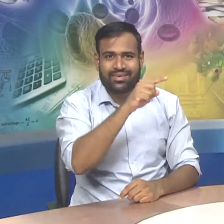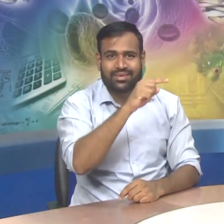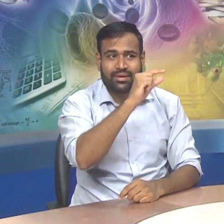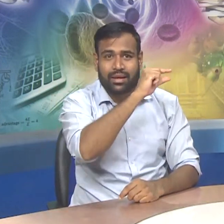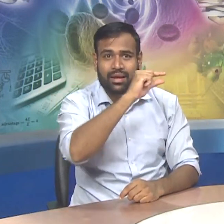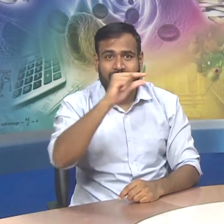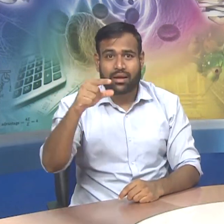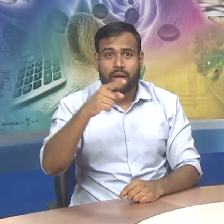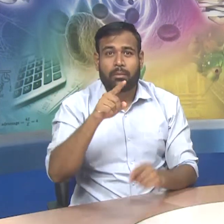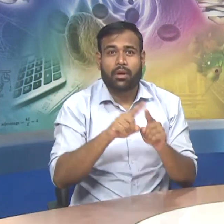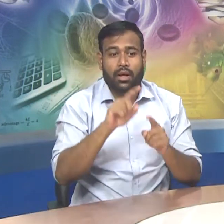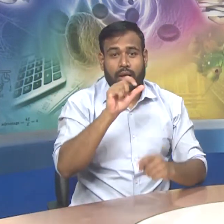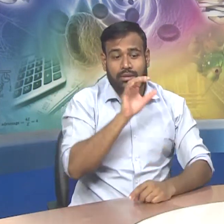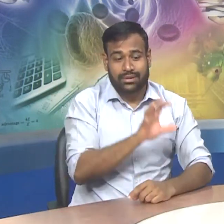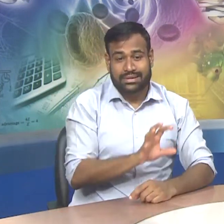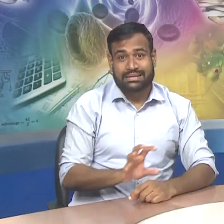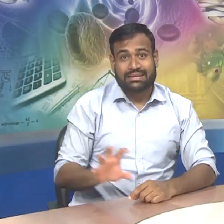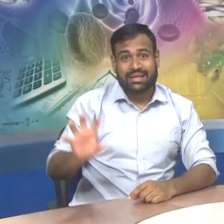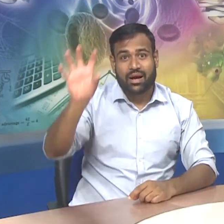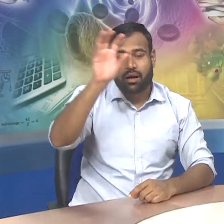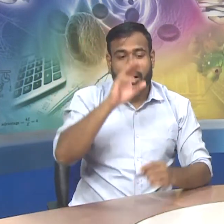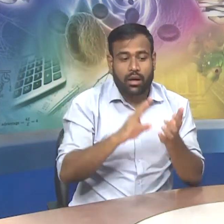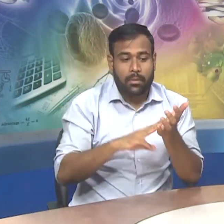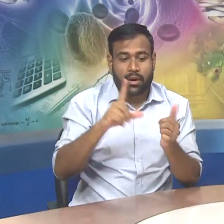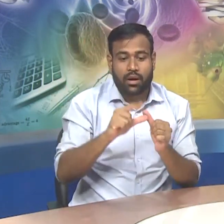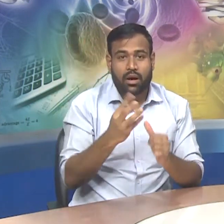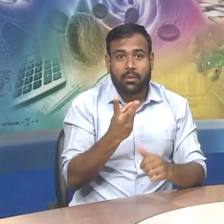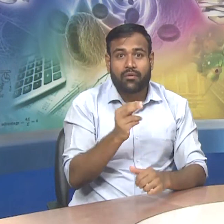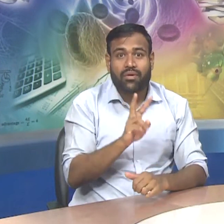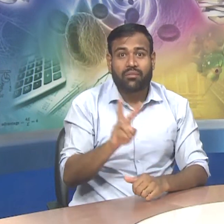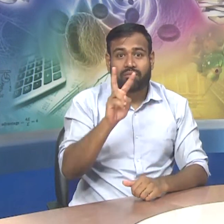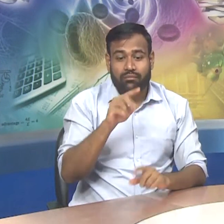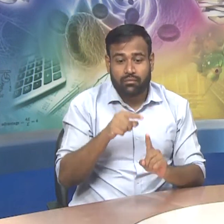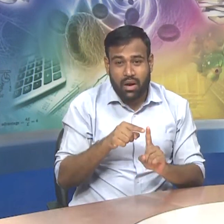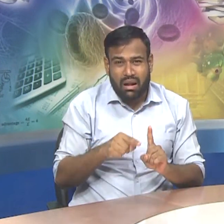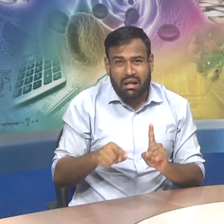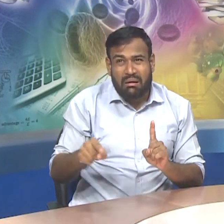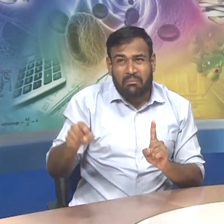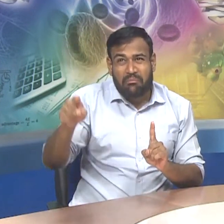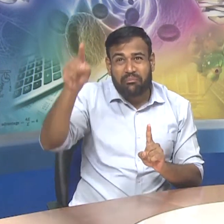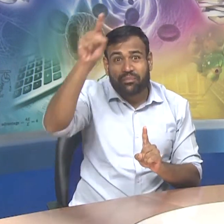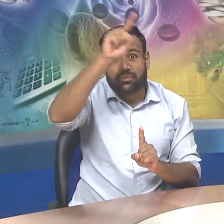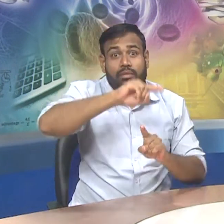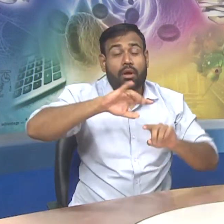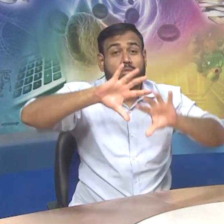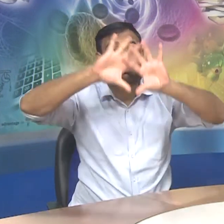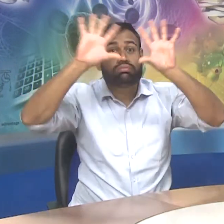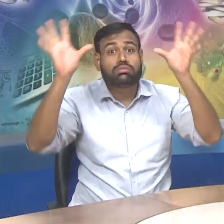formula, which you can see on screen. So, for all the states,